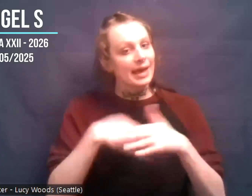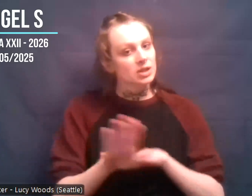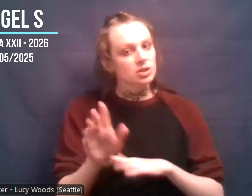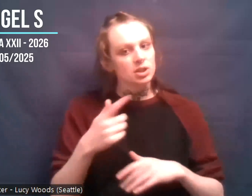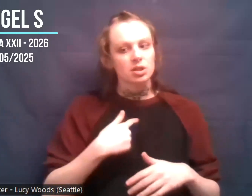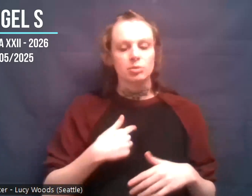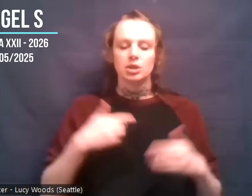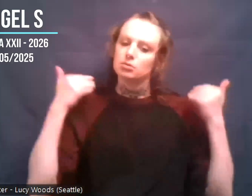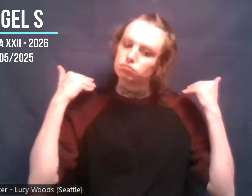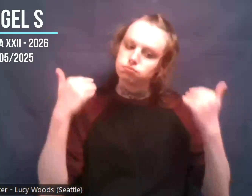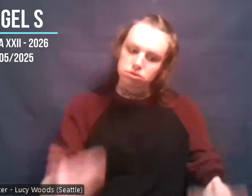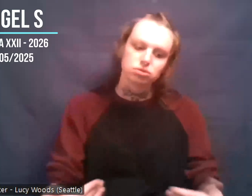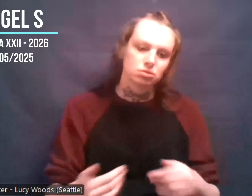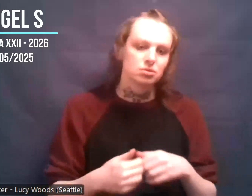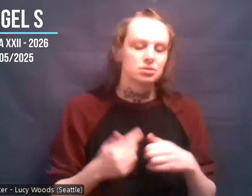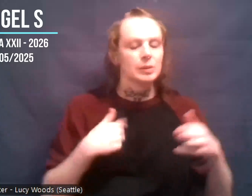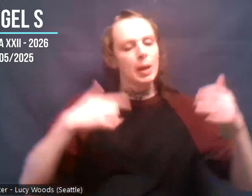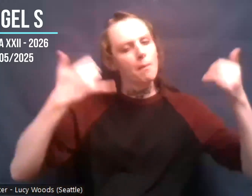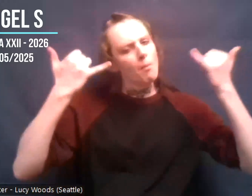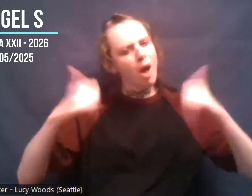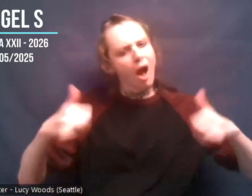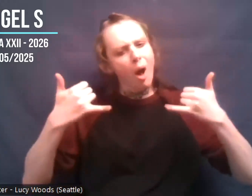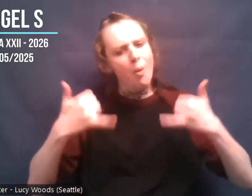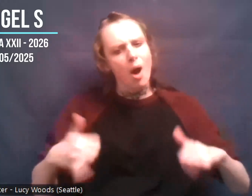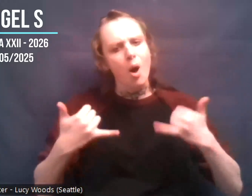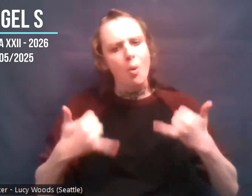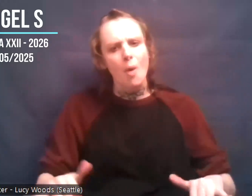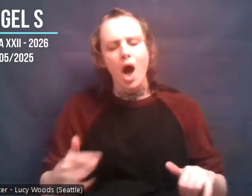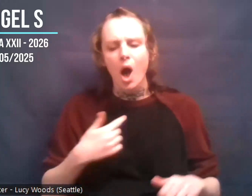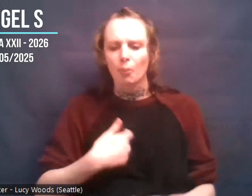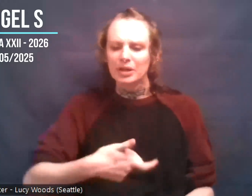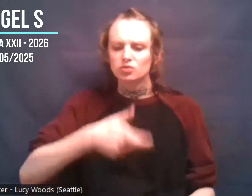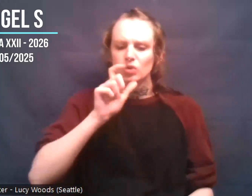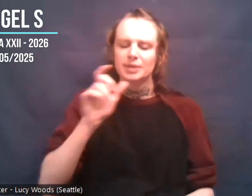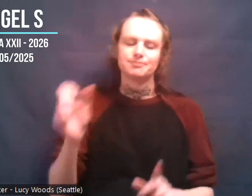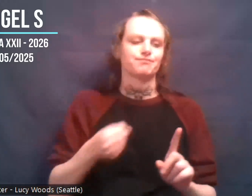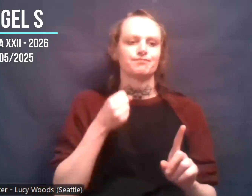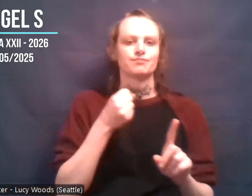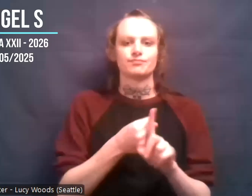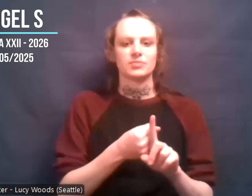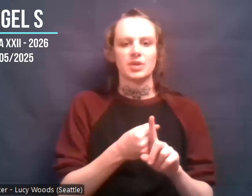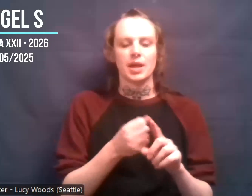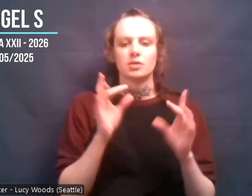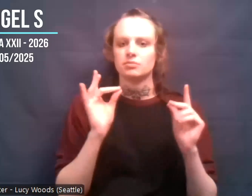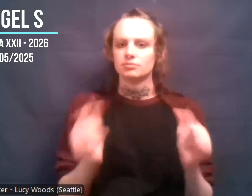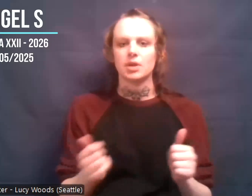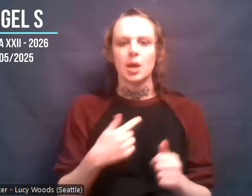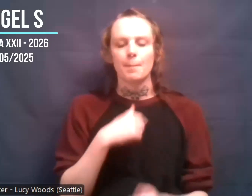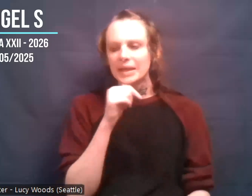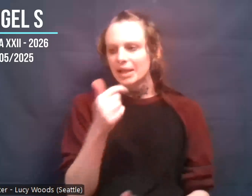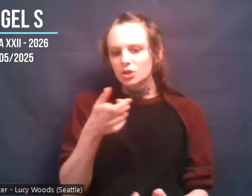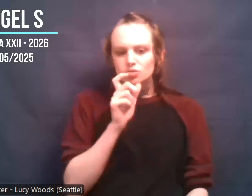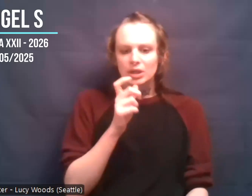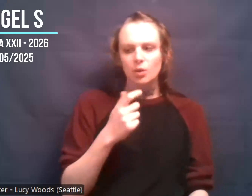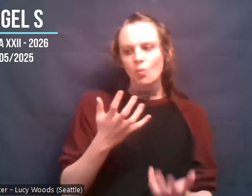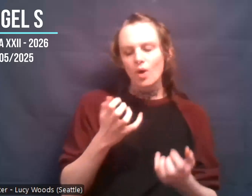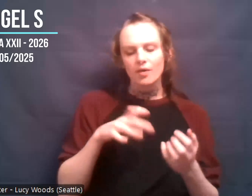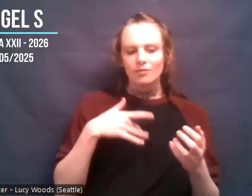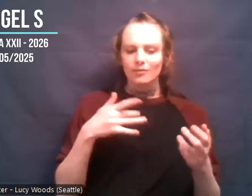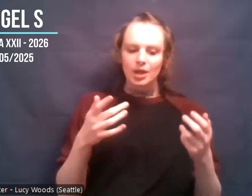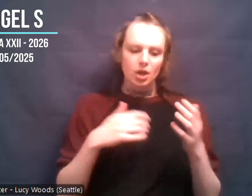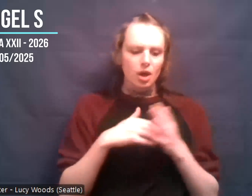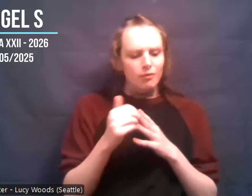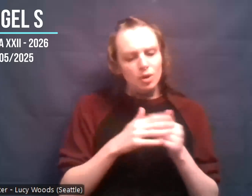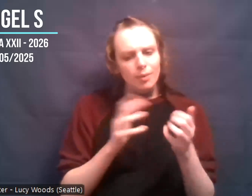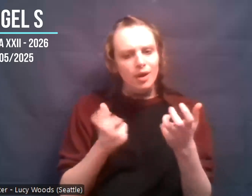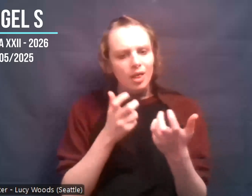College was my party, you know. I drank immediately for effect. I didn't drink to feel comfortable, to fit into a crowd. I drank